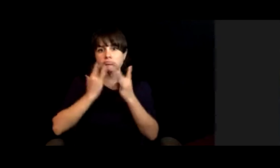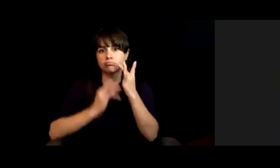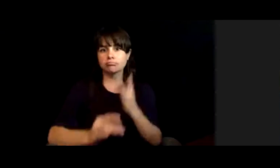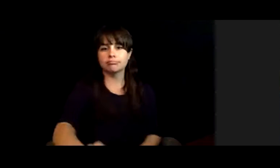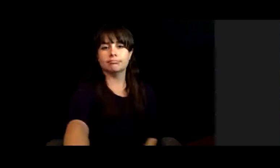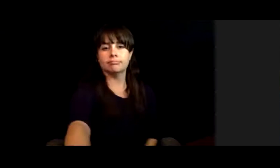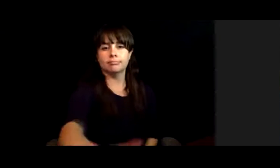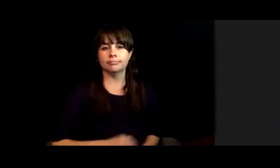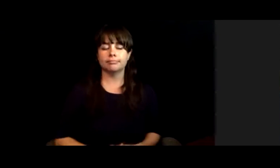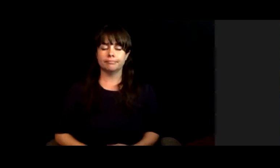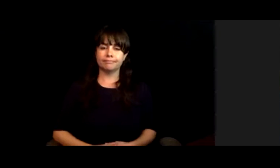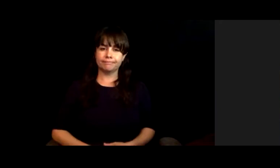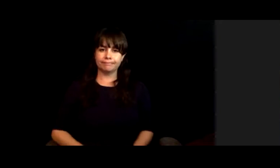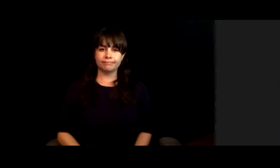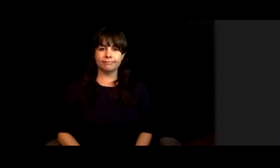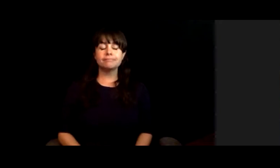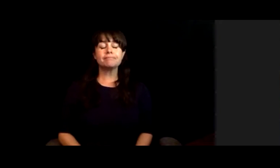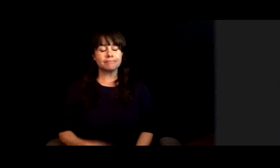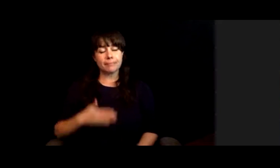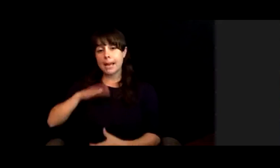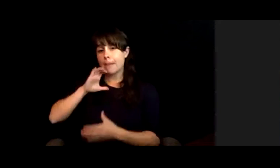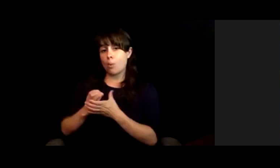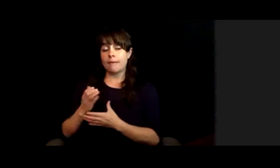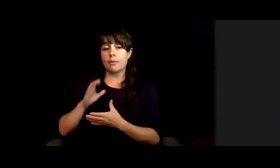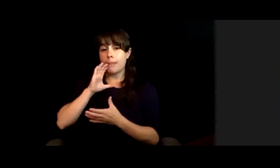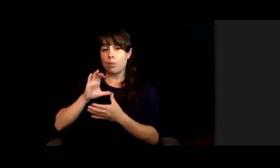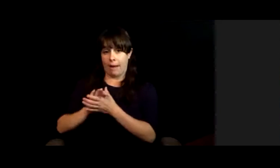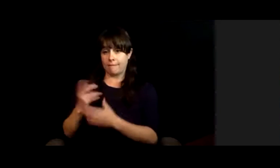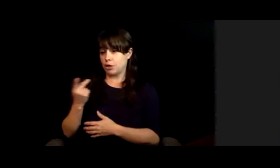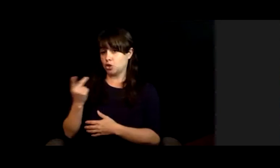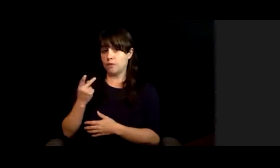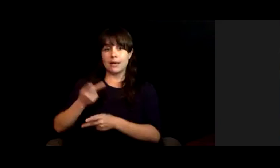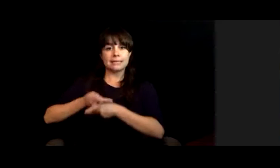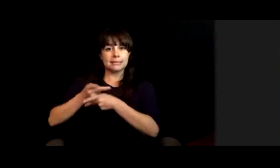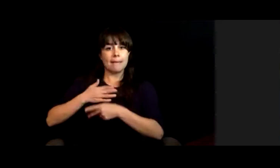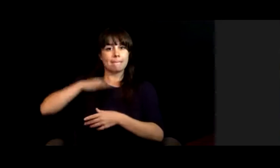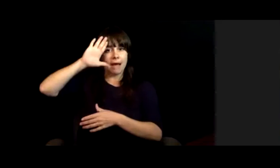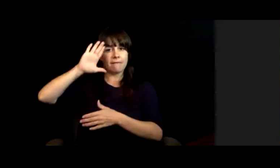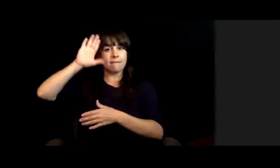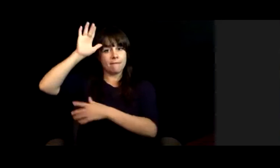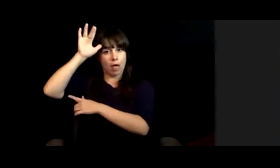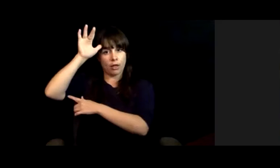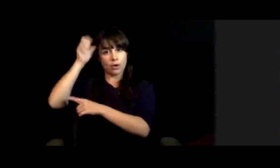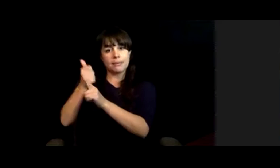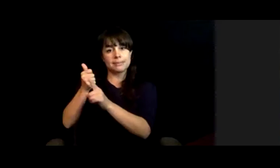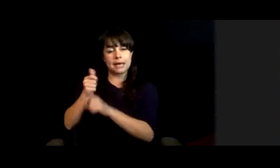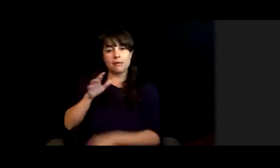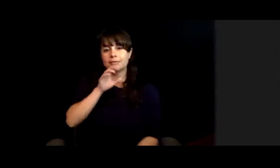Well, my wife and I are the caregivers of my father, who's 94 years old